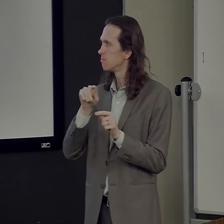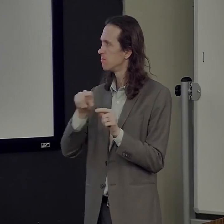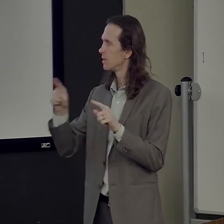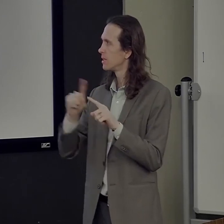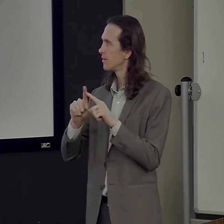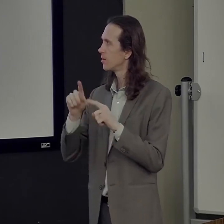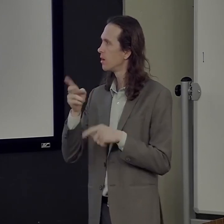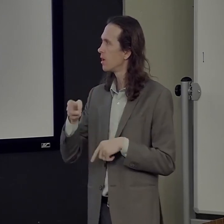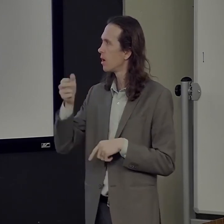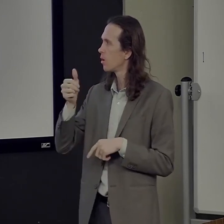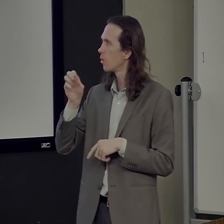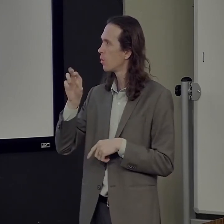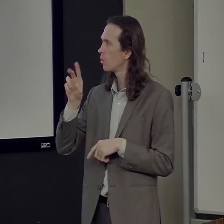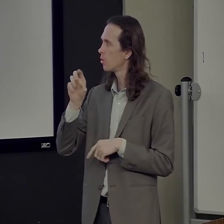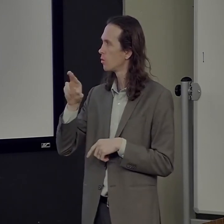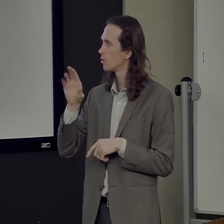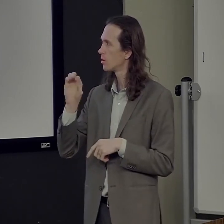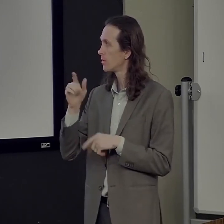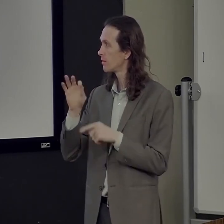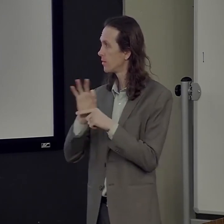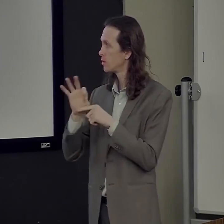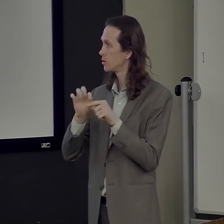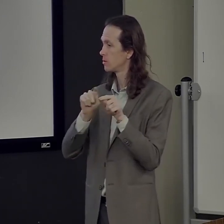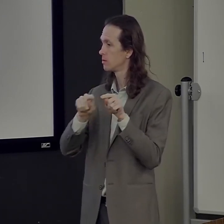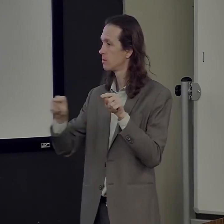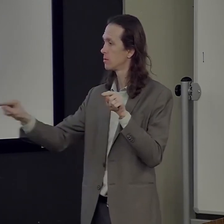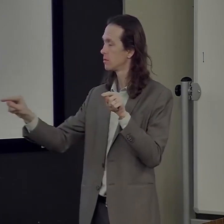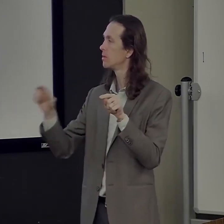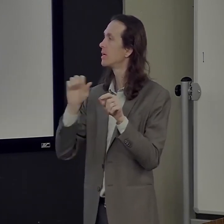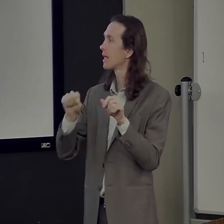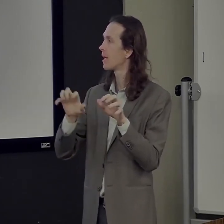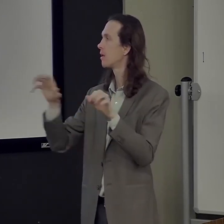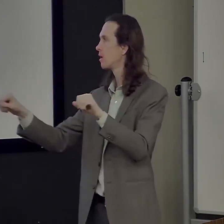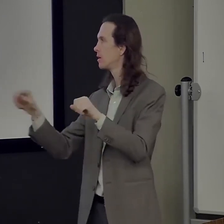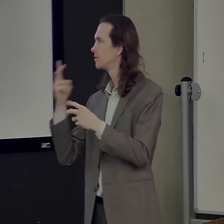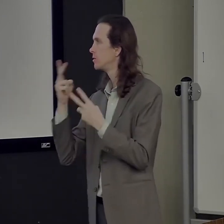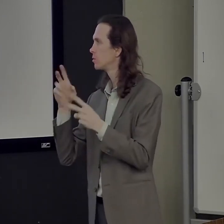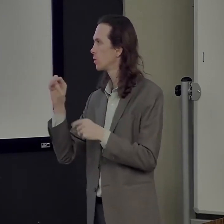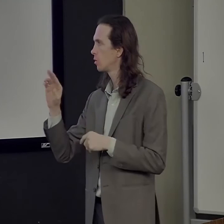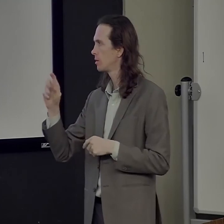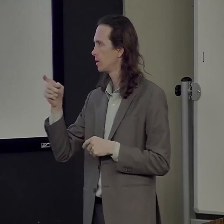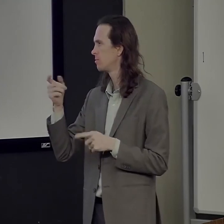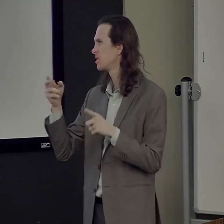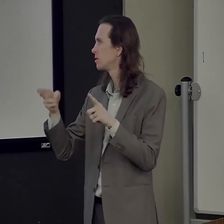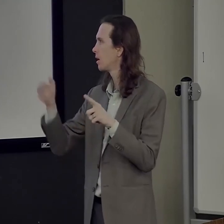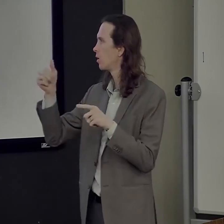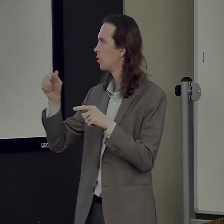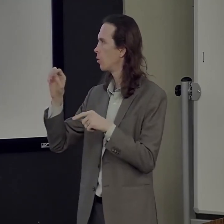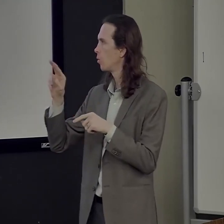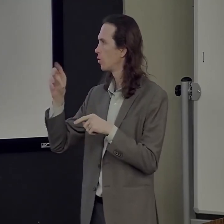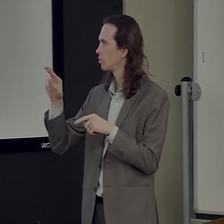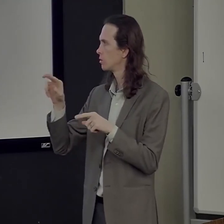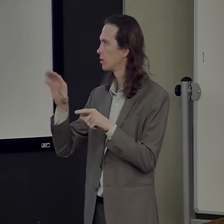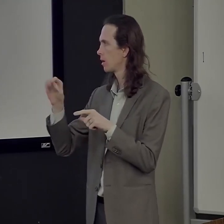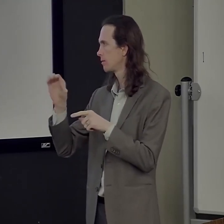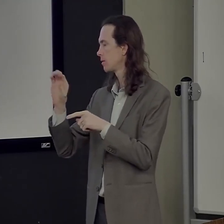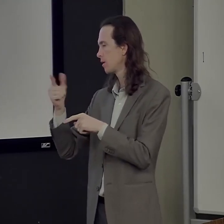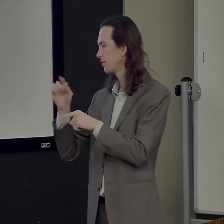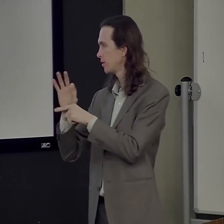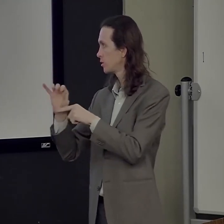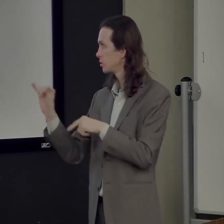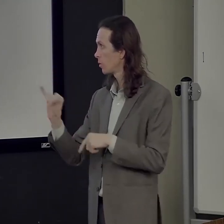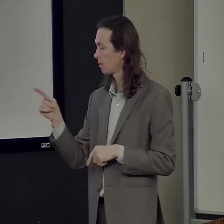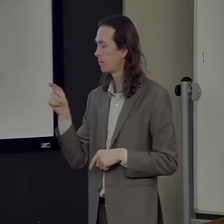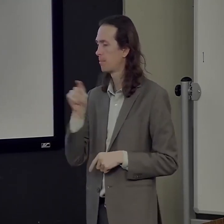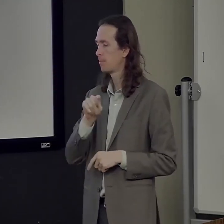that may be specifically possible because there are different higher order cognitive functions that are occupying